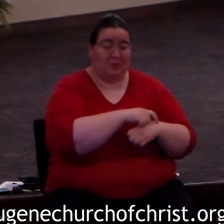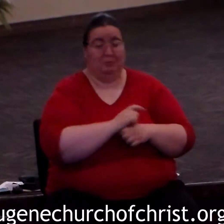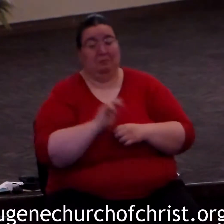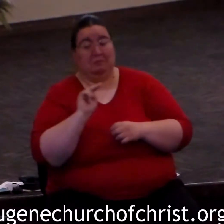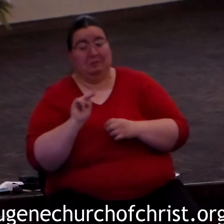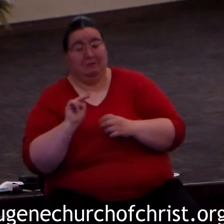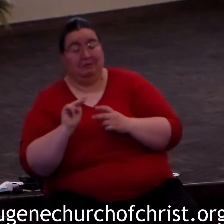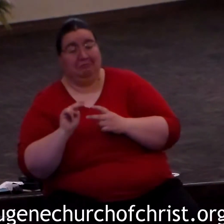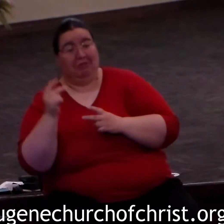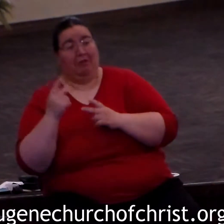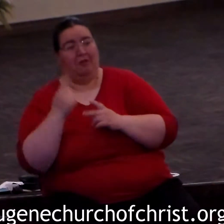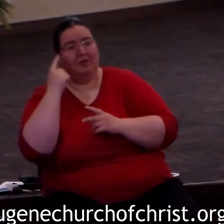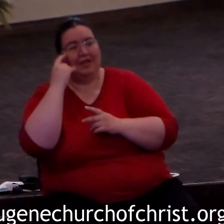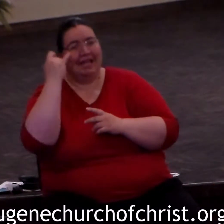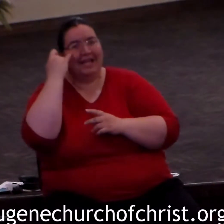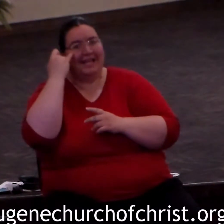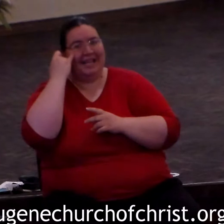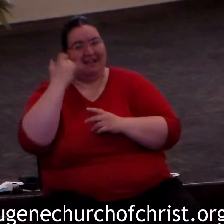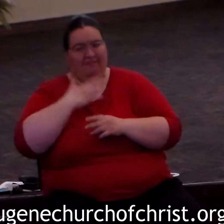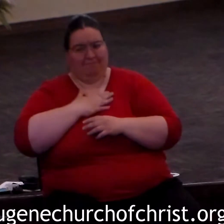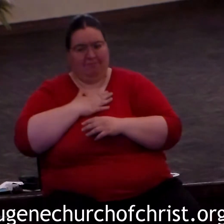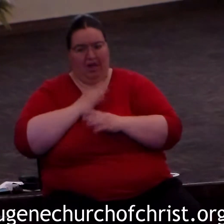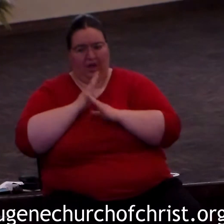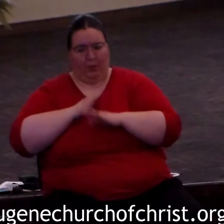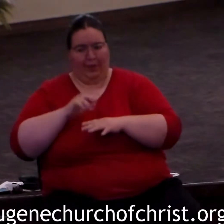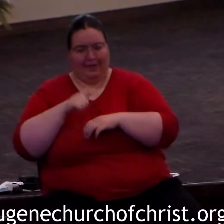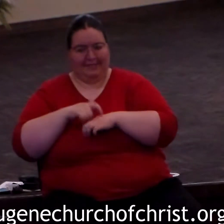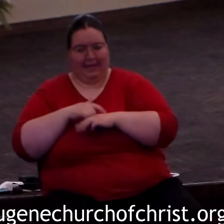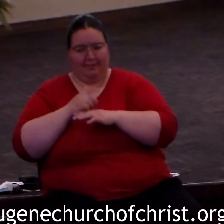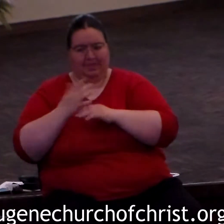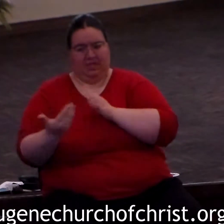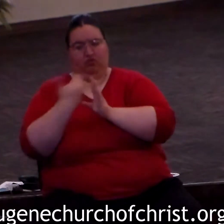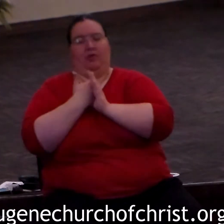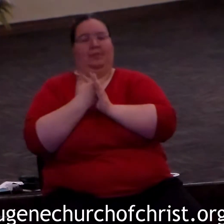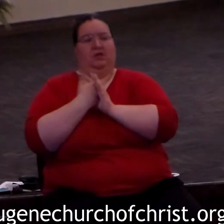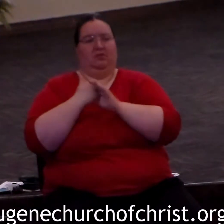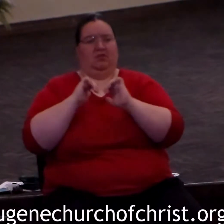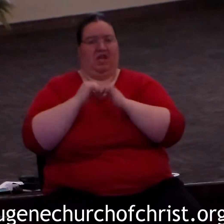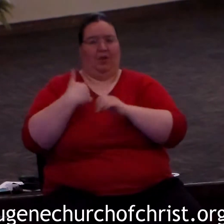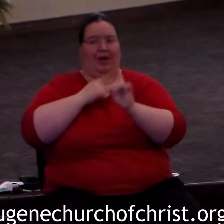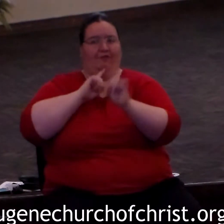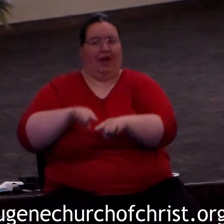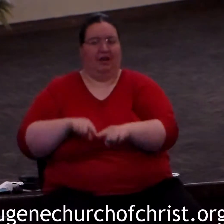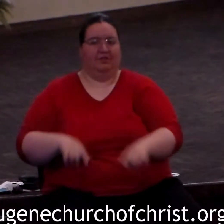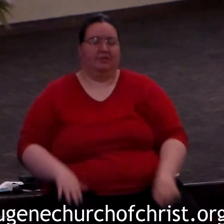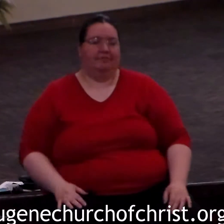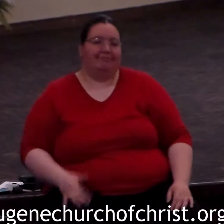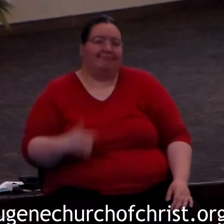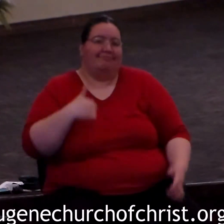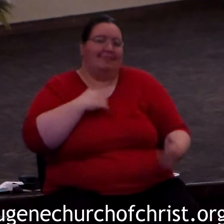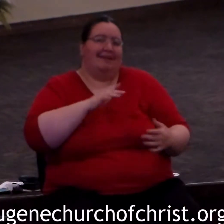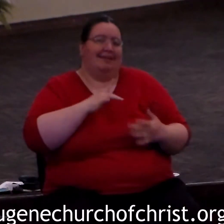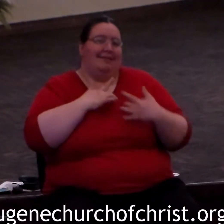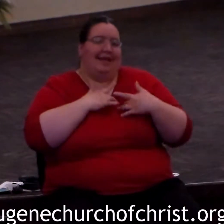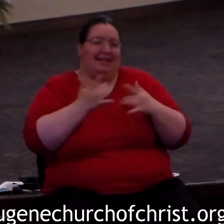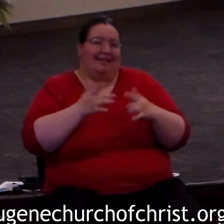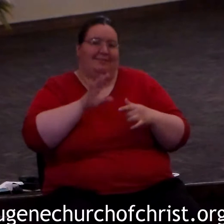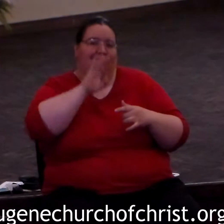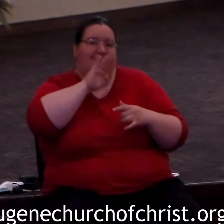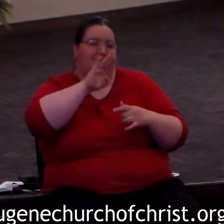for me, how do I react to it? And for me, a lot of times it's frustration and impatience, like we talked about last time. And